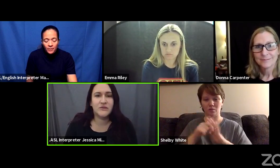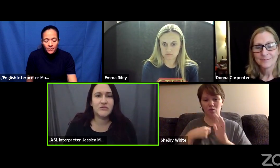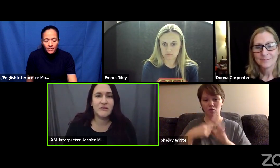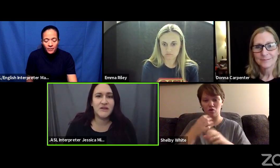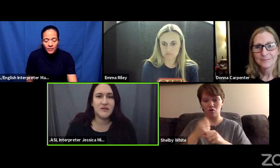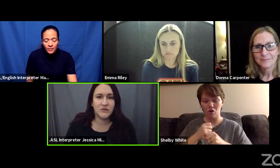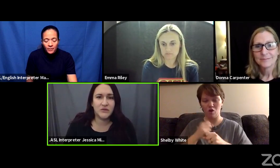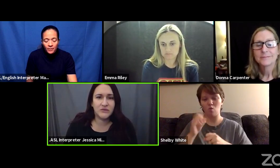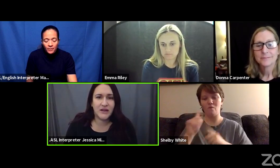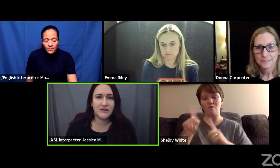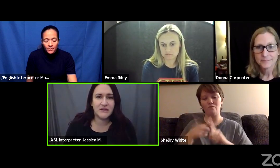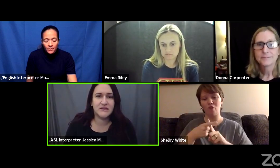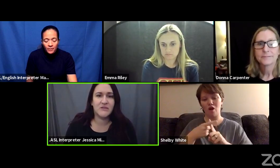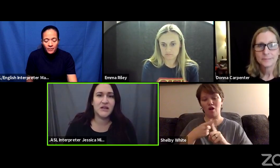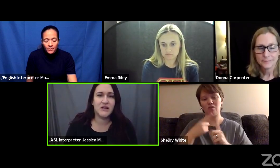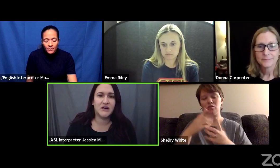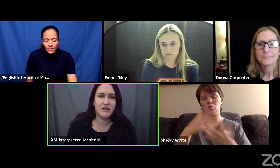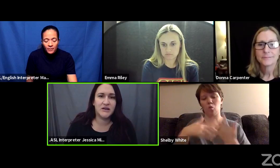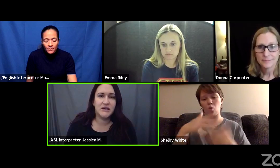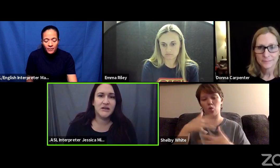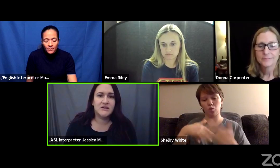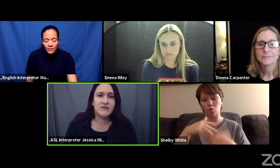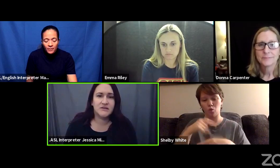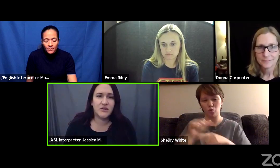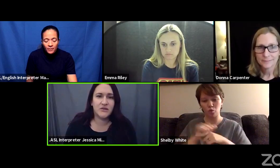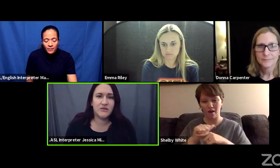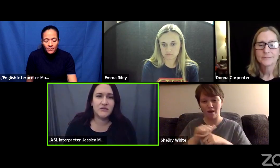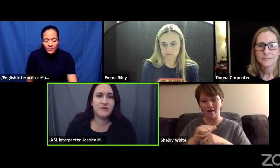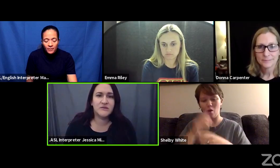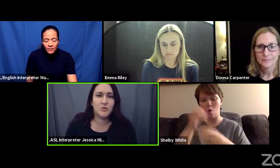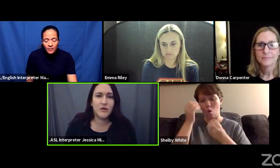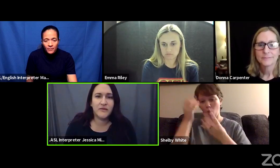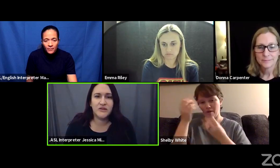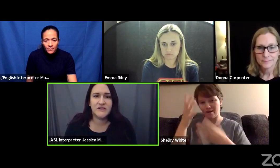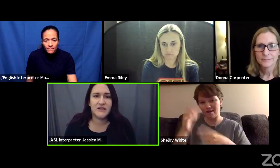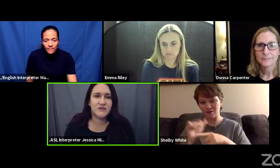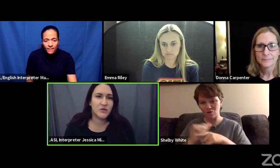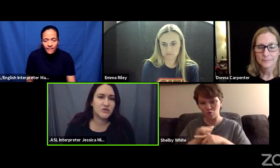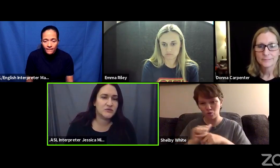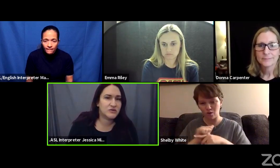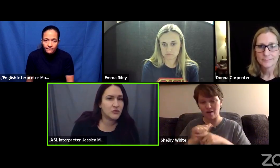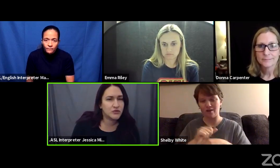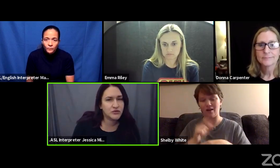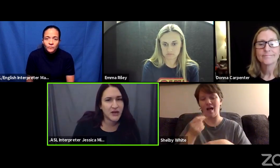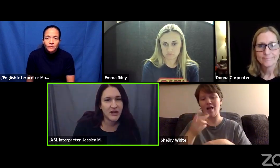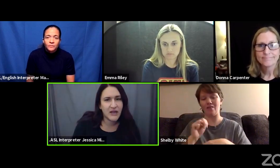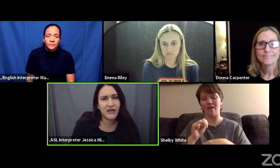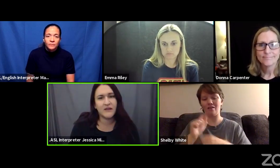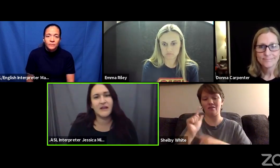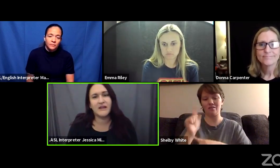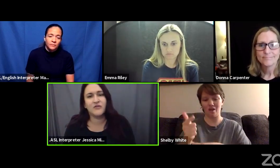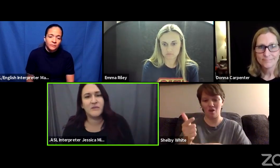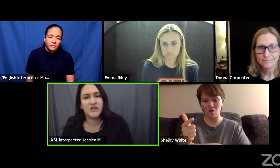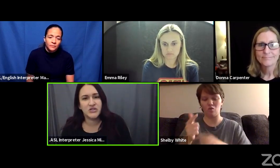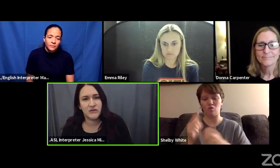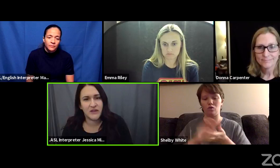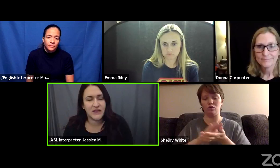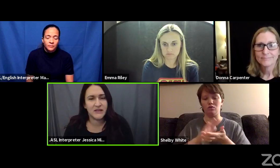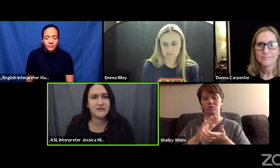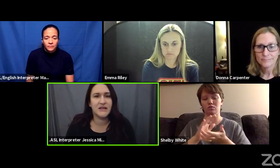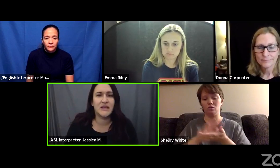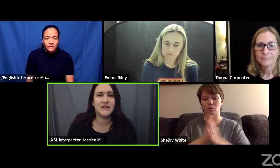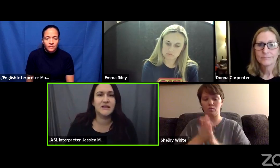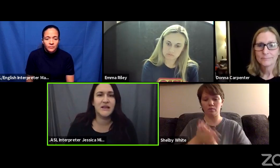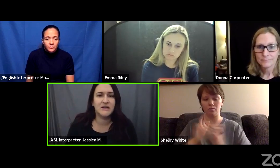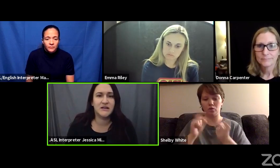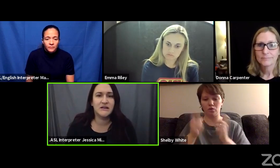she was only 3 months old at the time that I got her. So it was more for just like social training, like informational